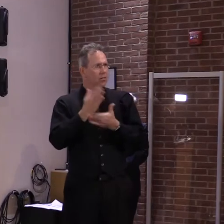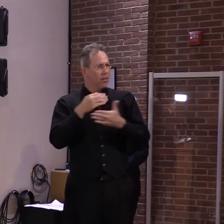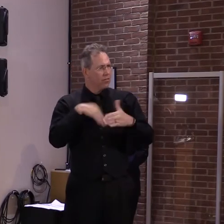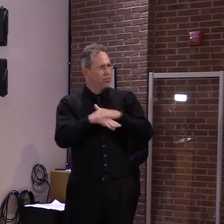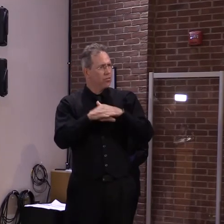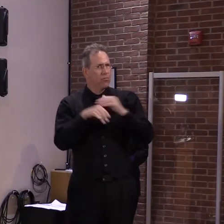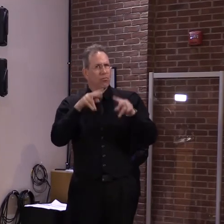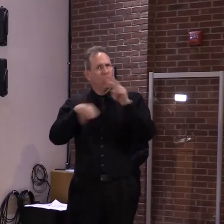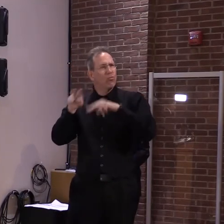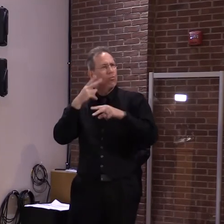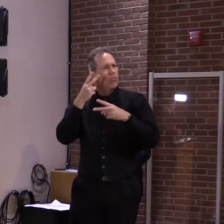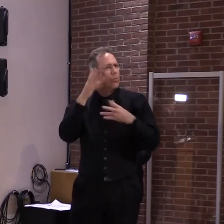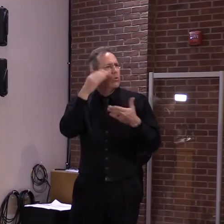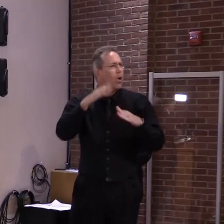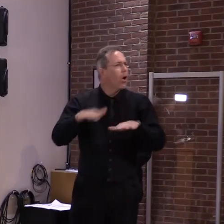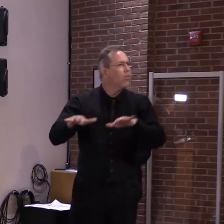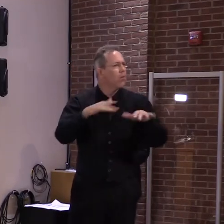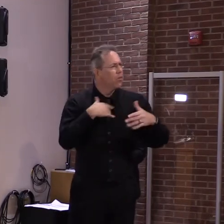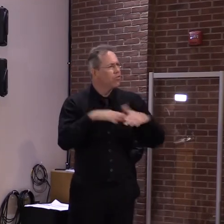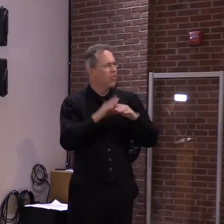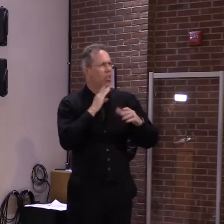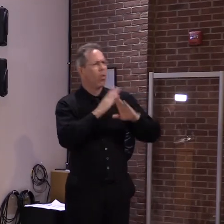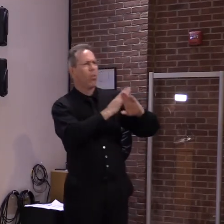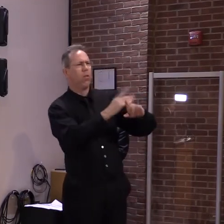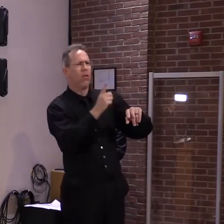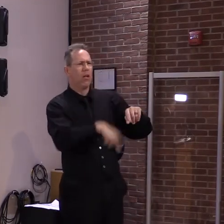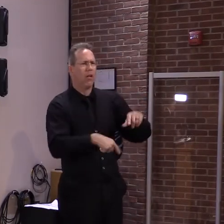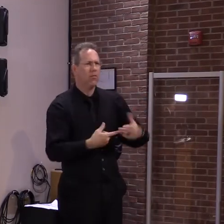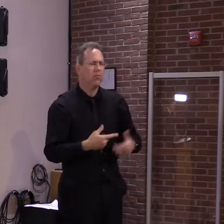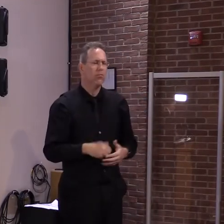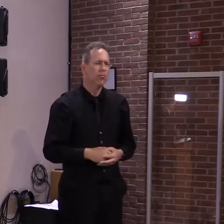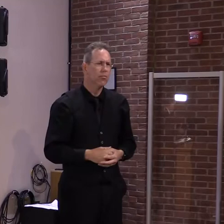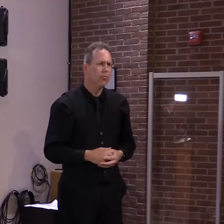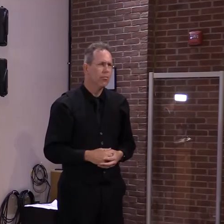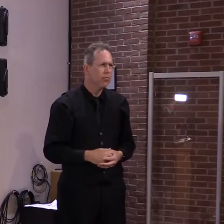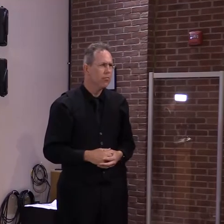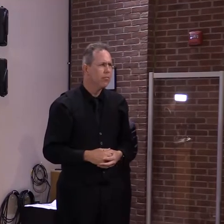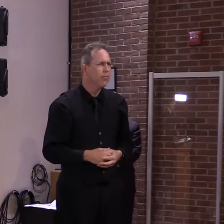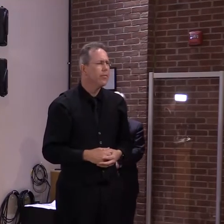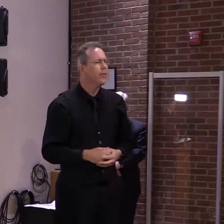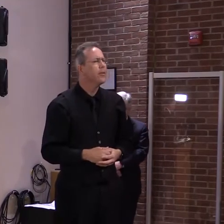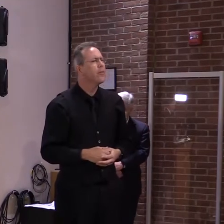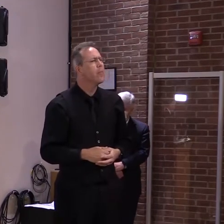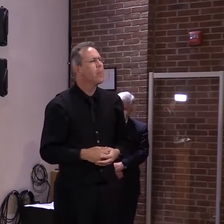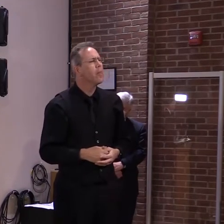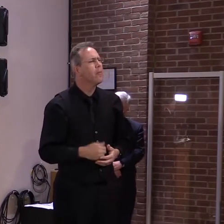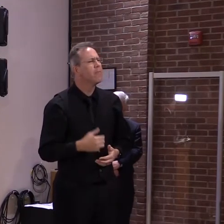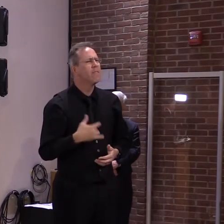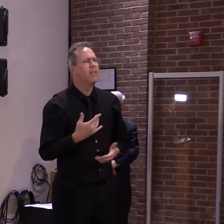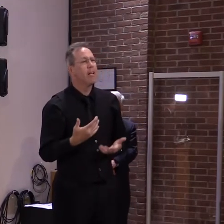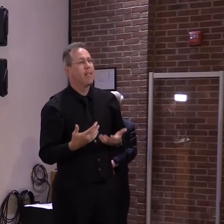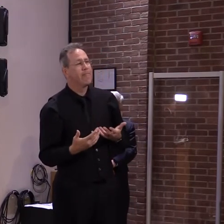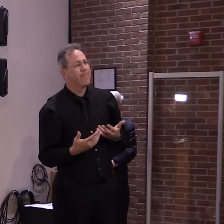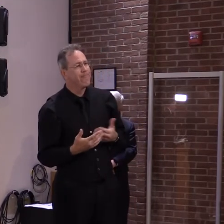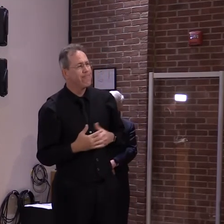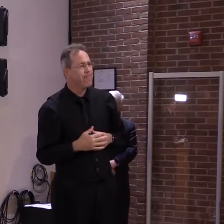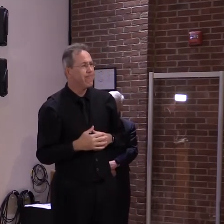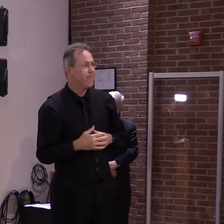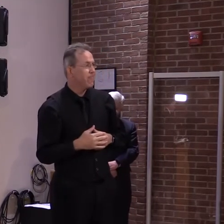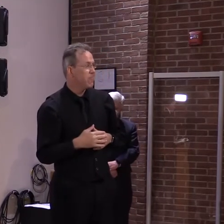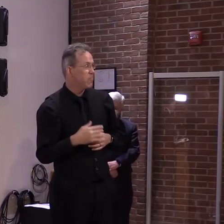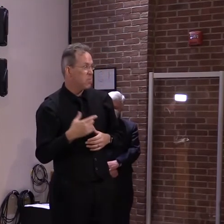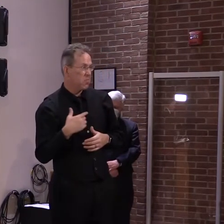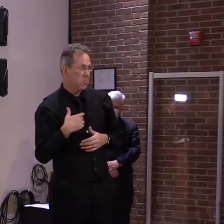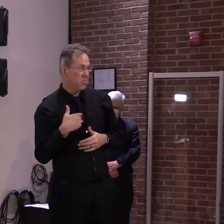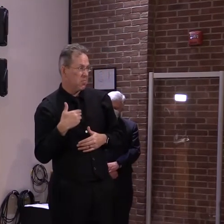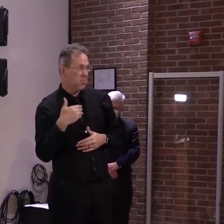and then getting back to normal. But I would say anything we did pre-pandemic should be safe enough to do after the emergency